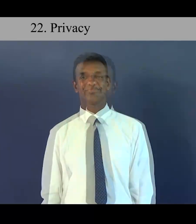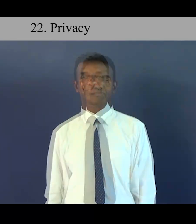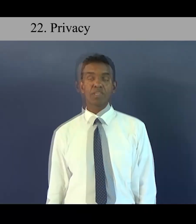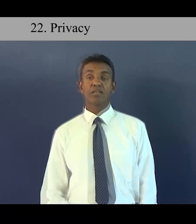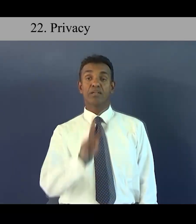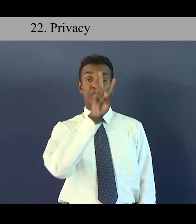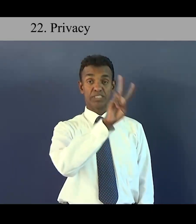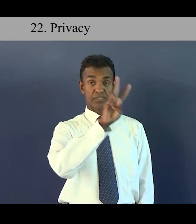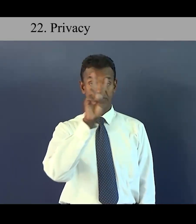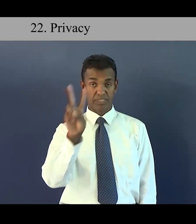Privacy.